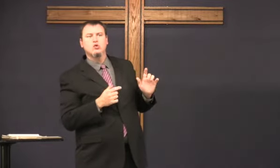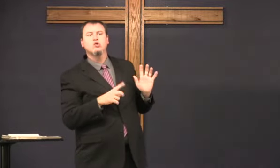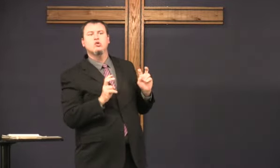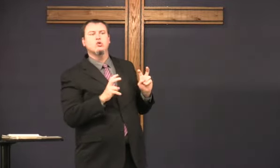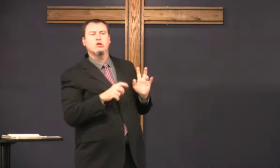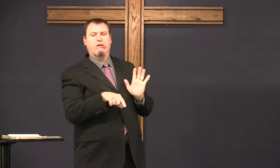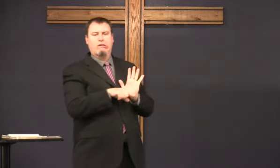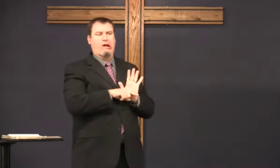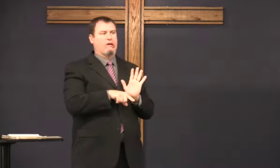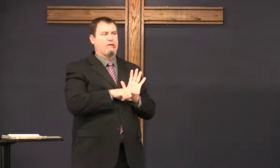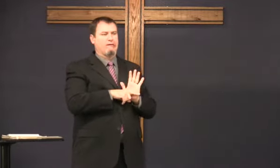part of town.